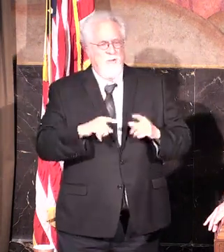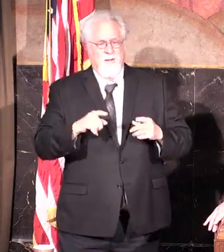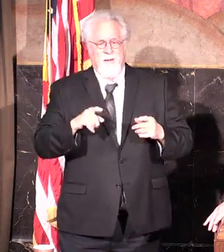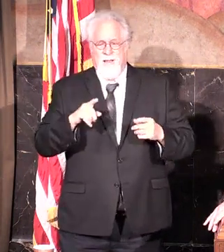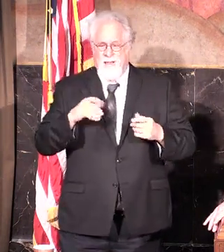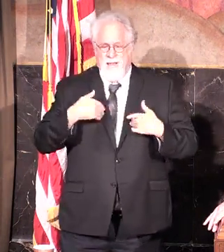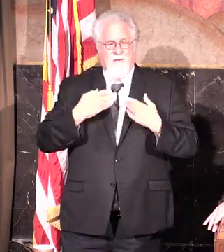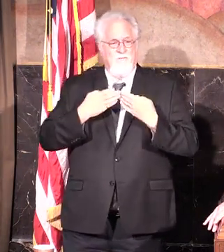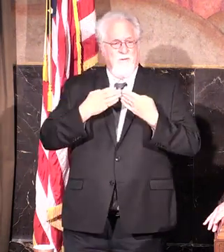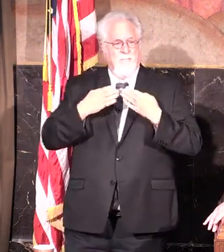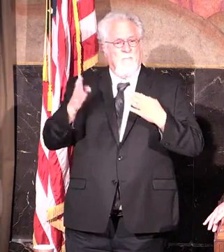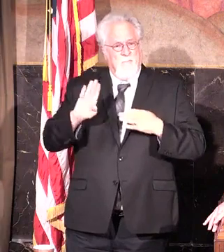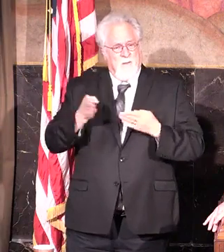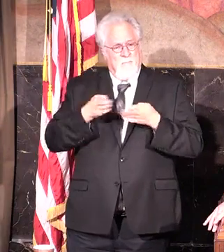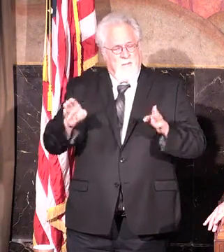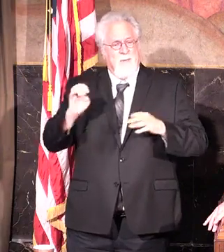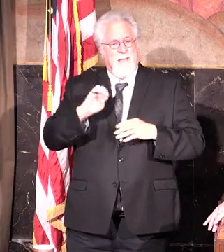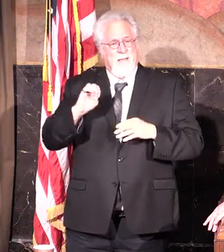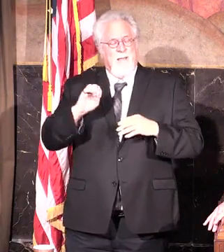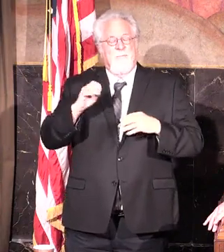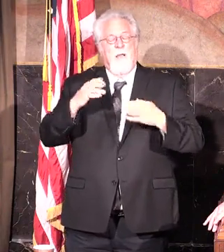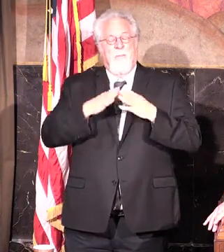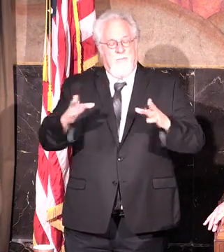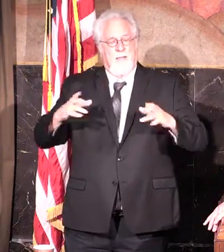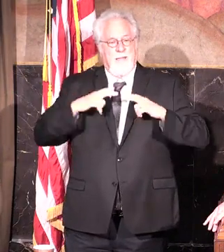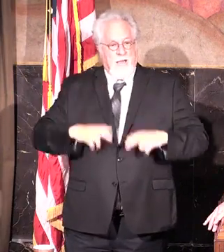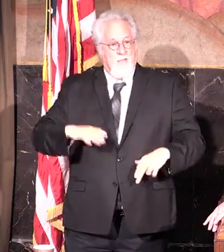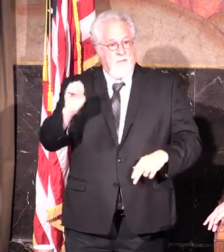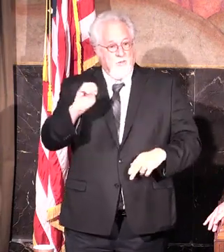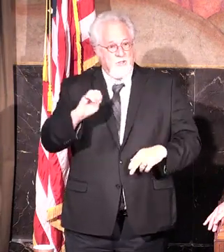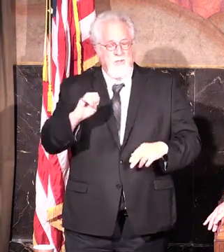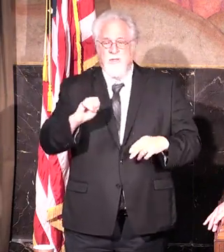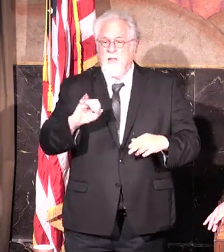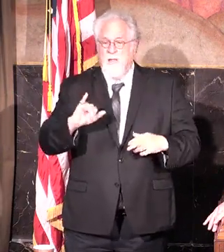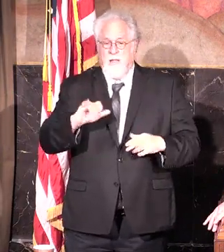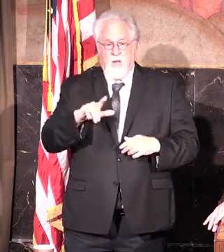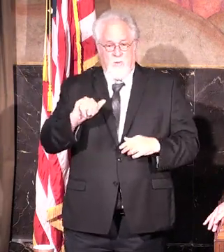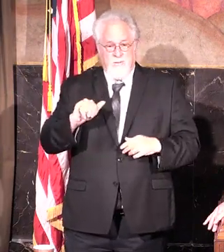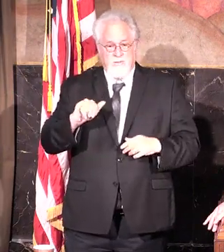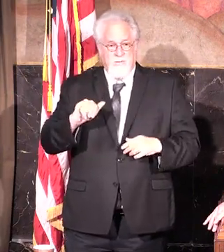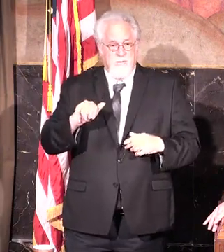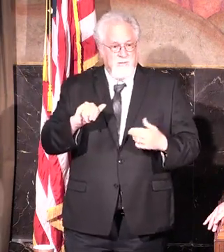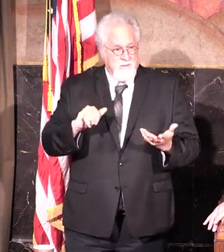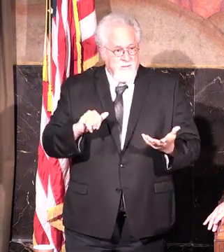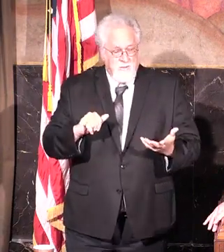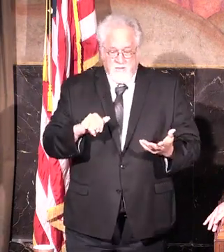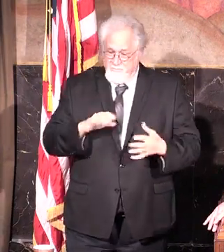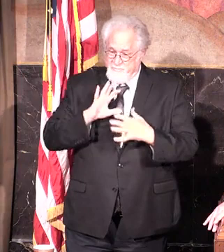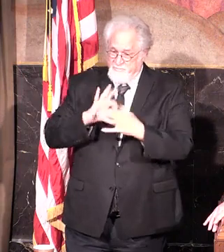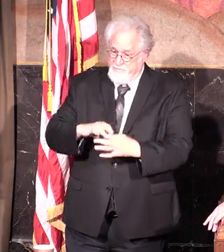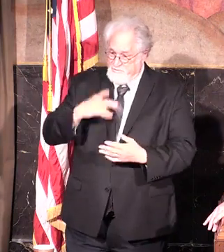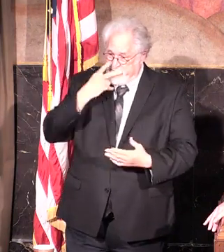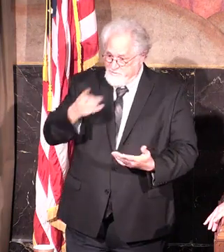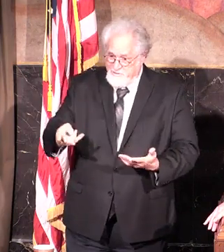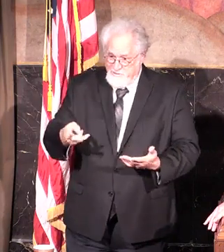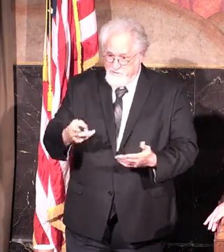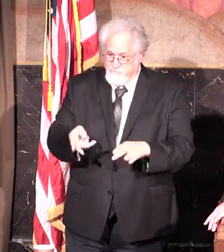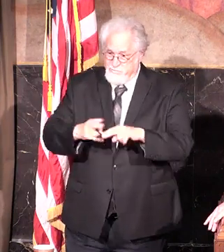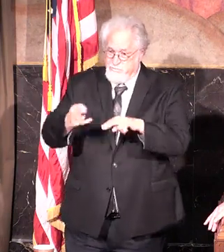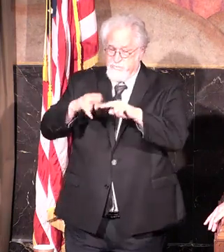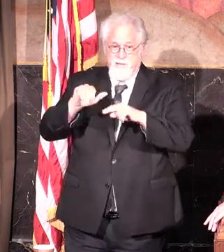a public health emergency. And in states like Louisiana, where you have this high incidence of cases, as defined by the CDC